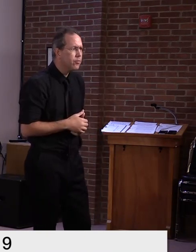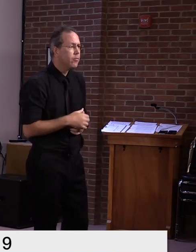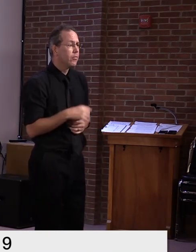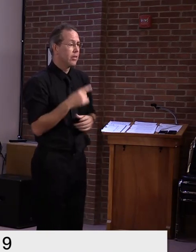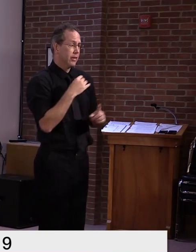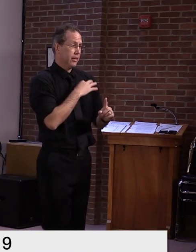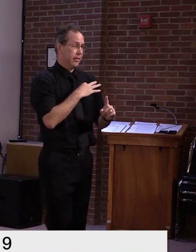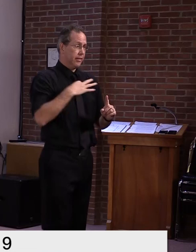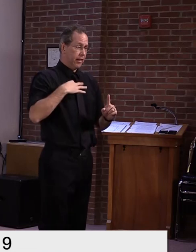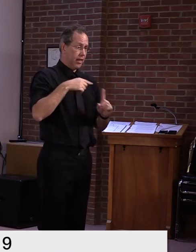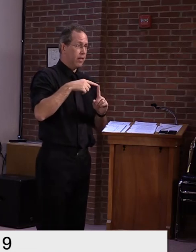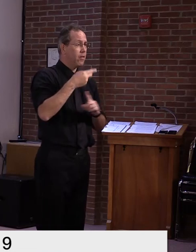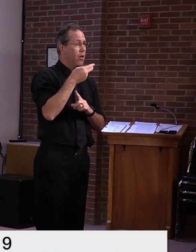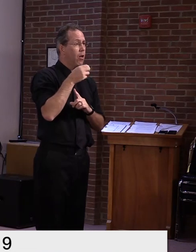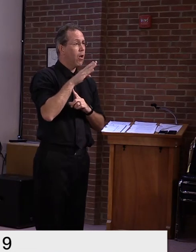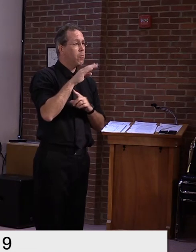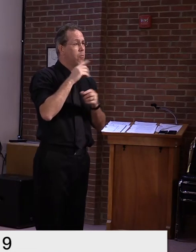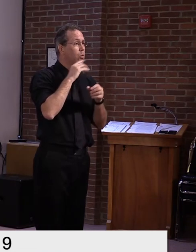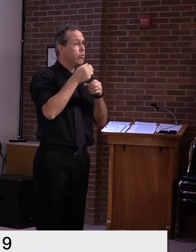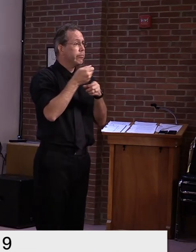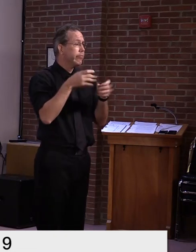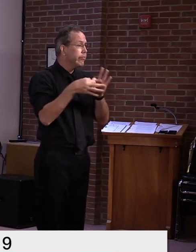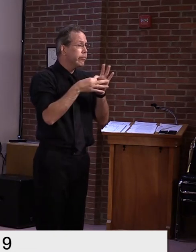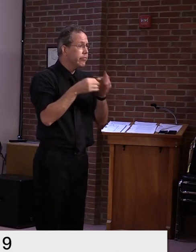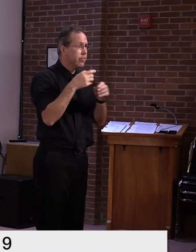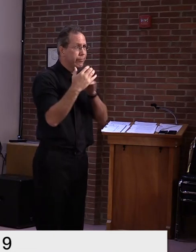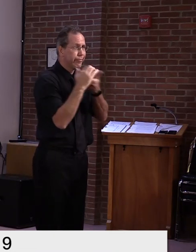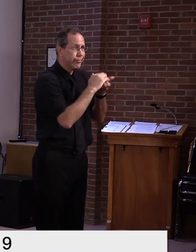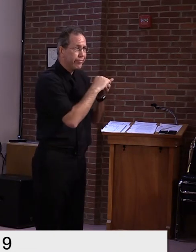about some of the existing